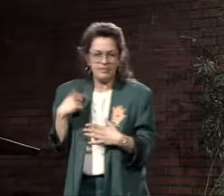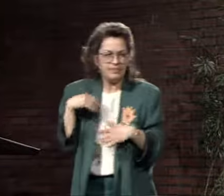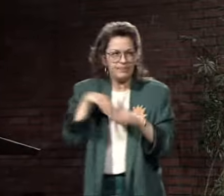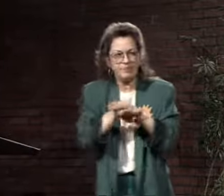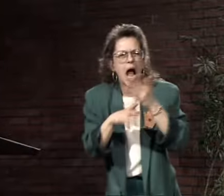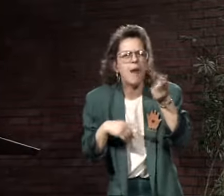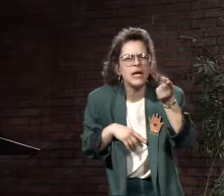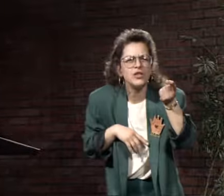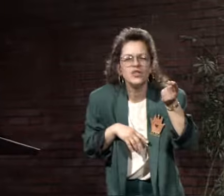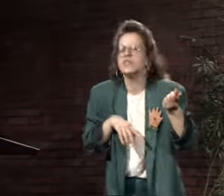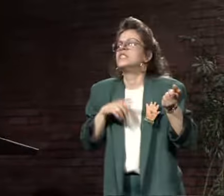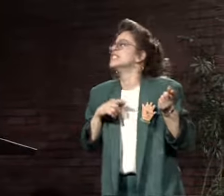speaking.